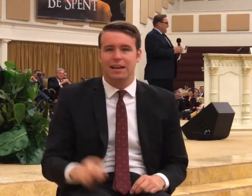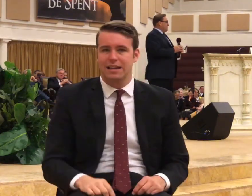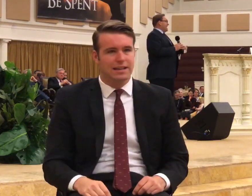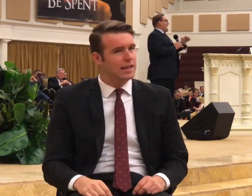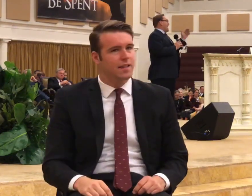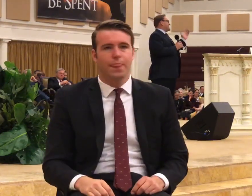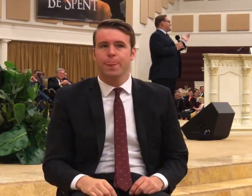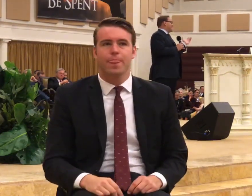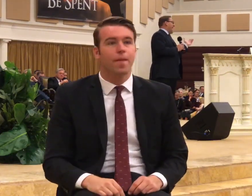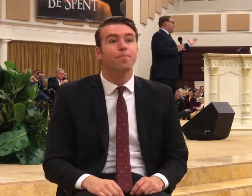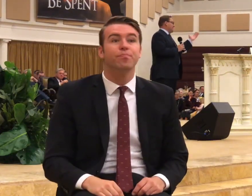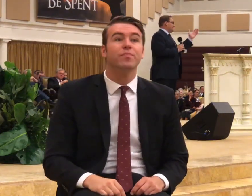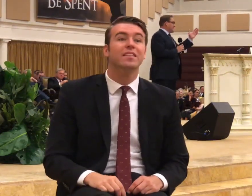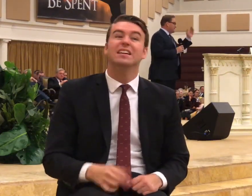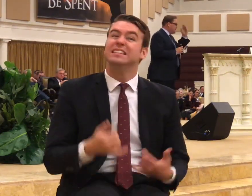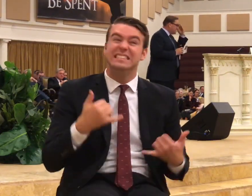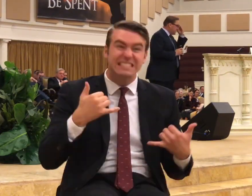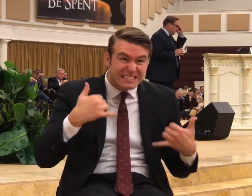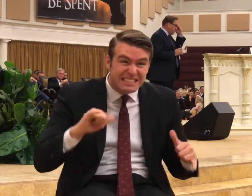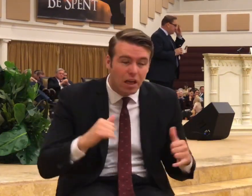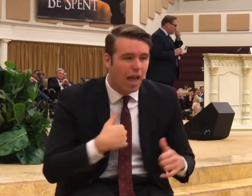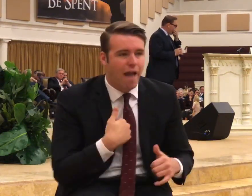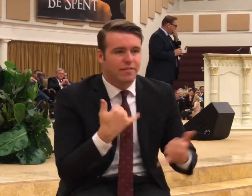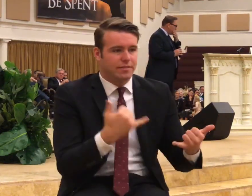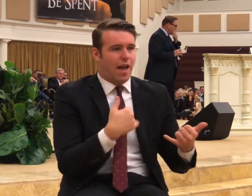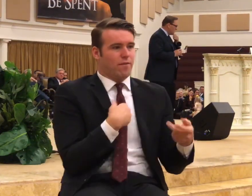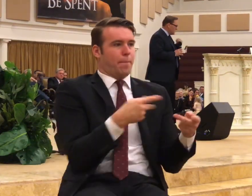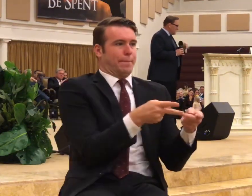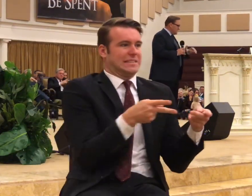He even now has the title. He's got the position.